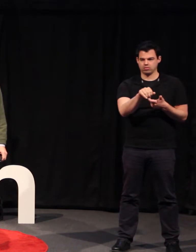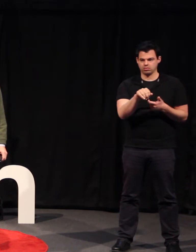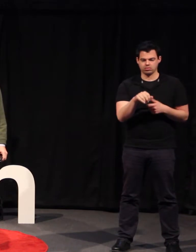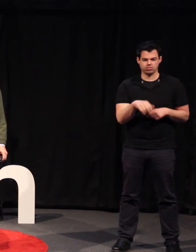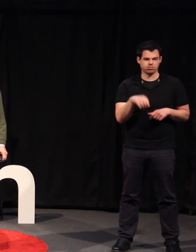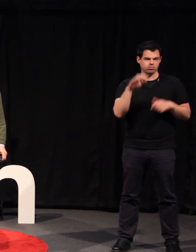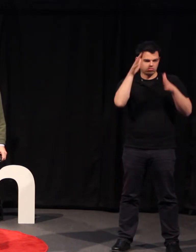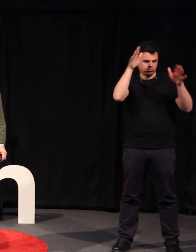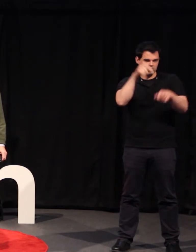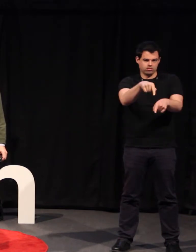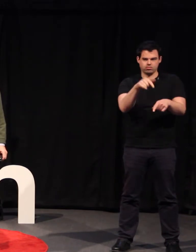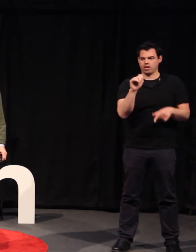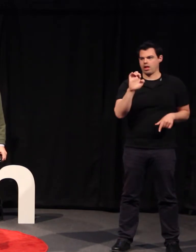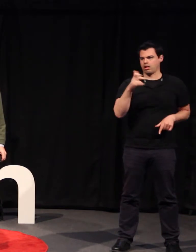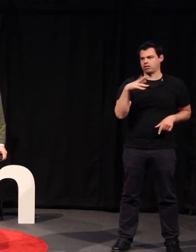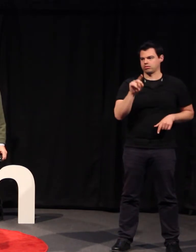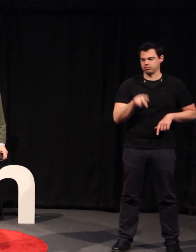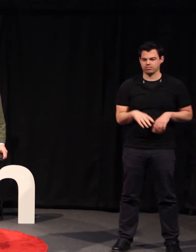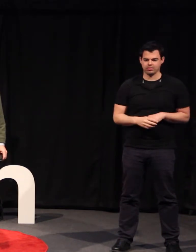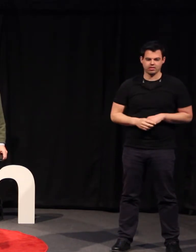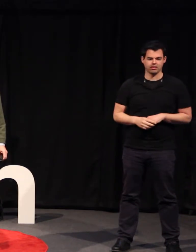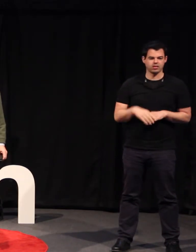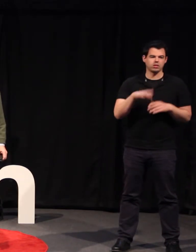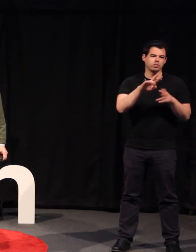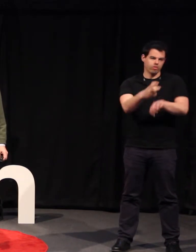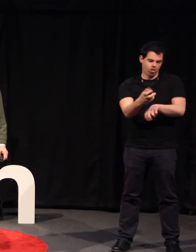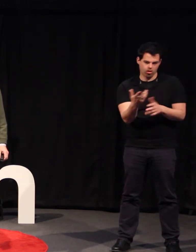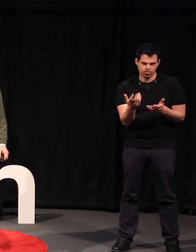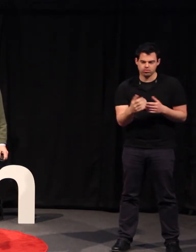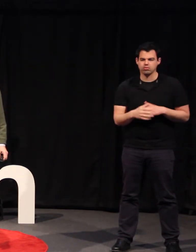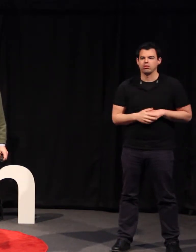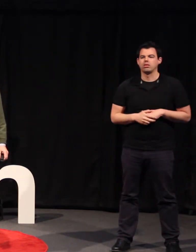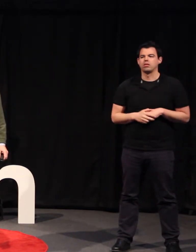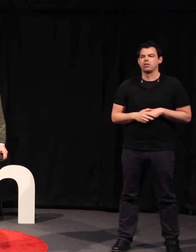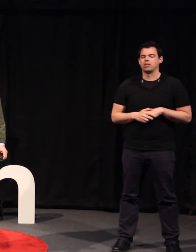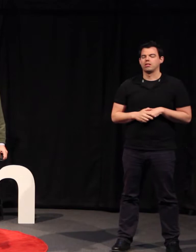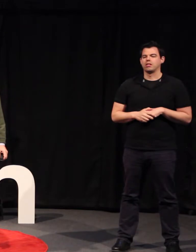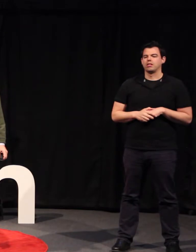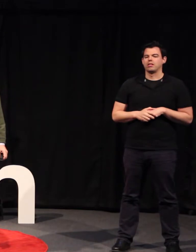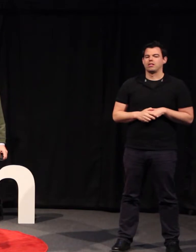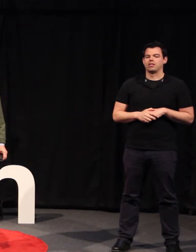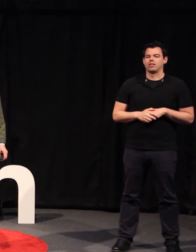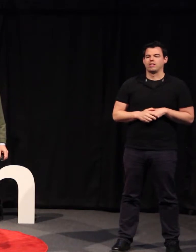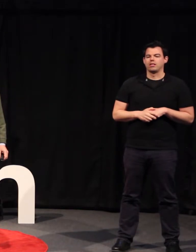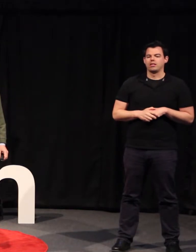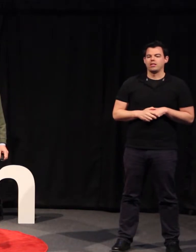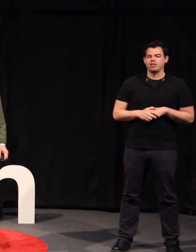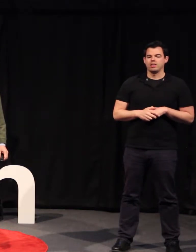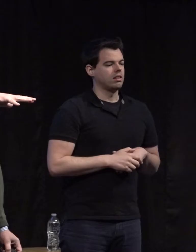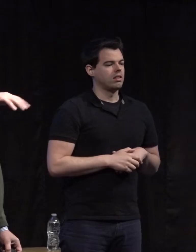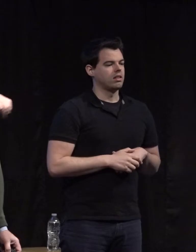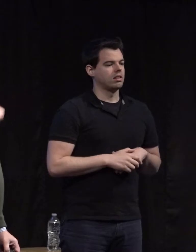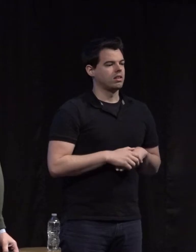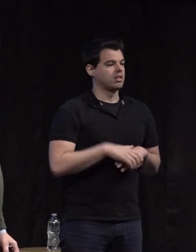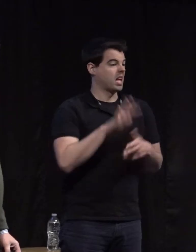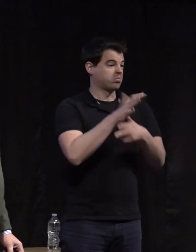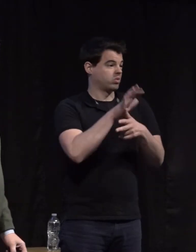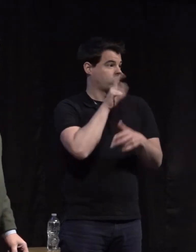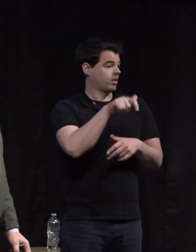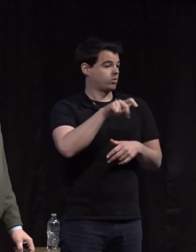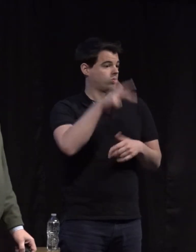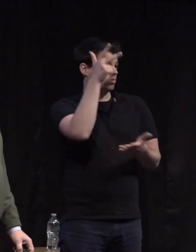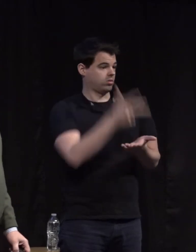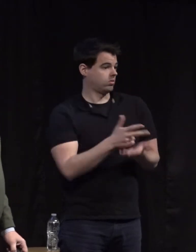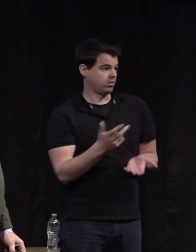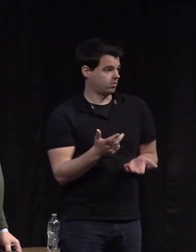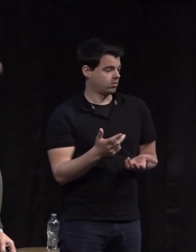And then the elk will fall over, and without even having the helicopter land, he unclips